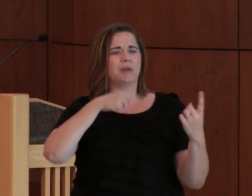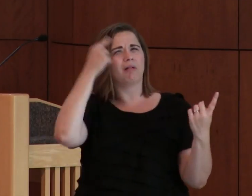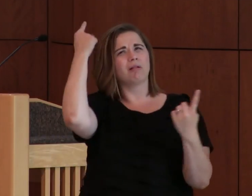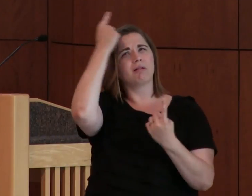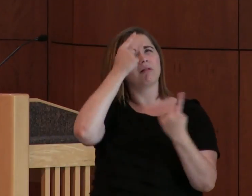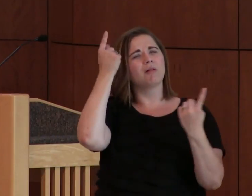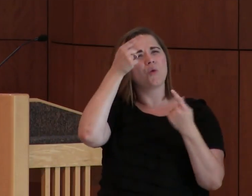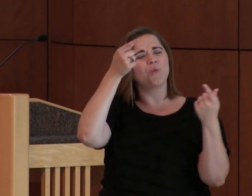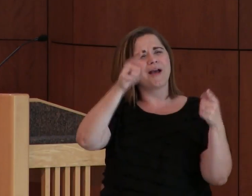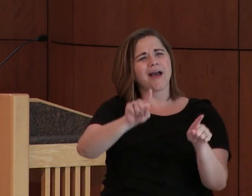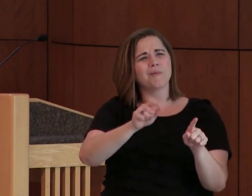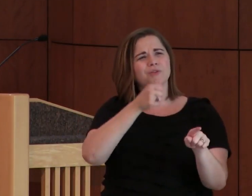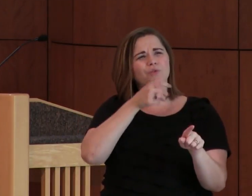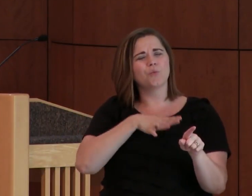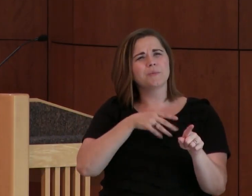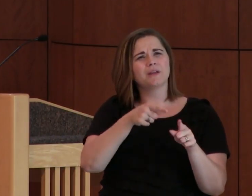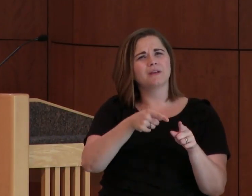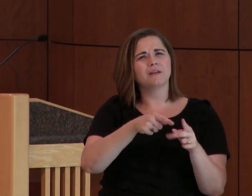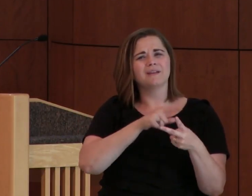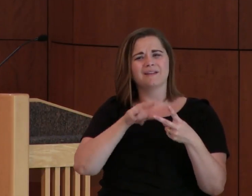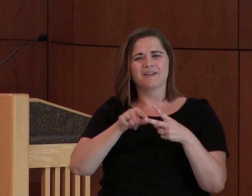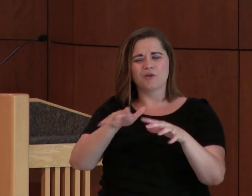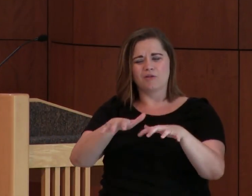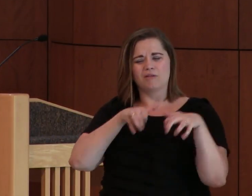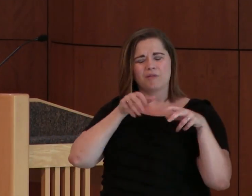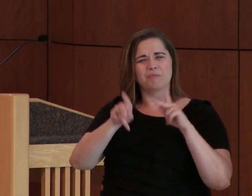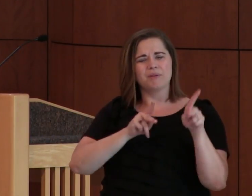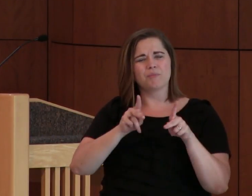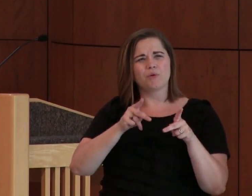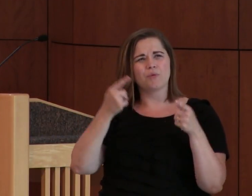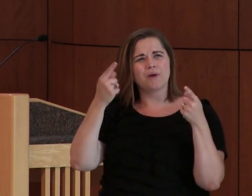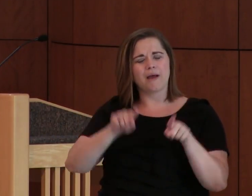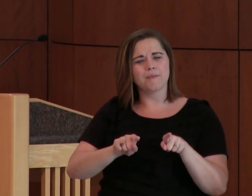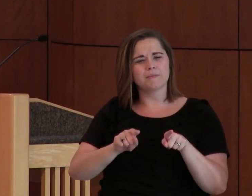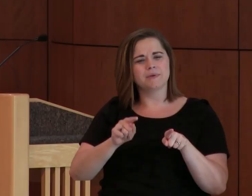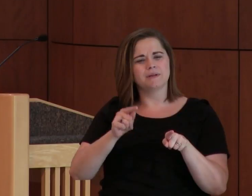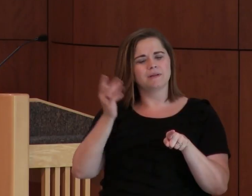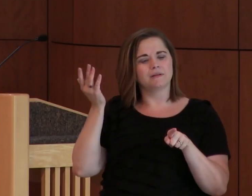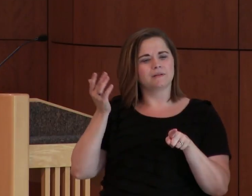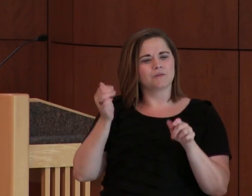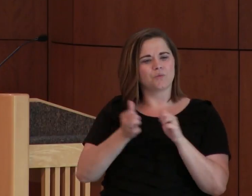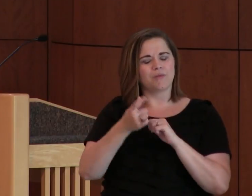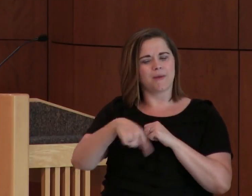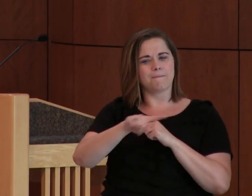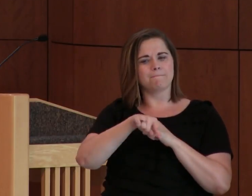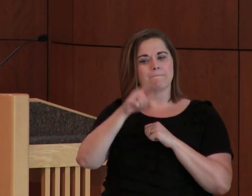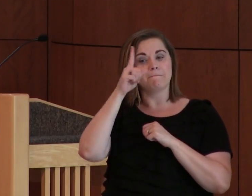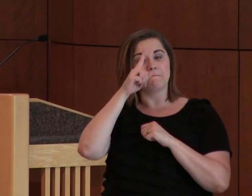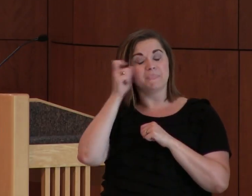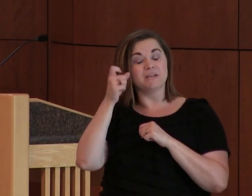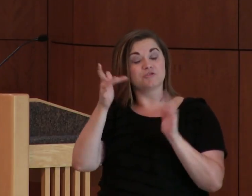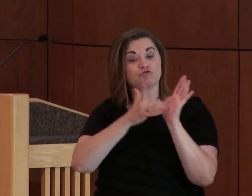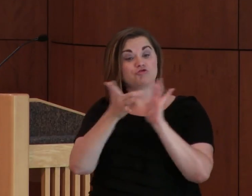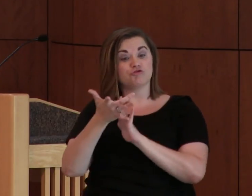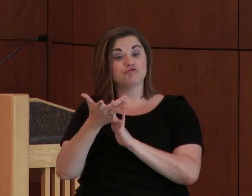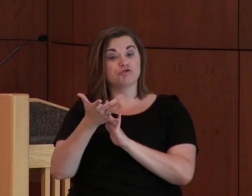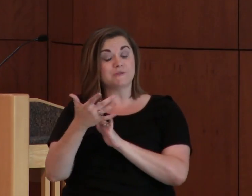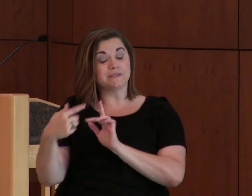this crowd, because they have been shown mercy too. Because Jesus has pointed back to them and said,